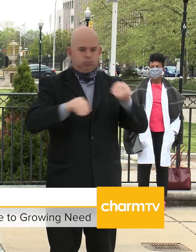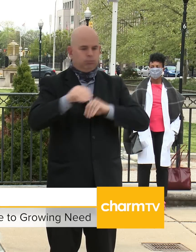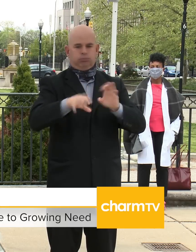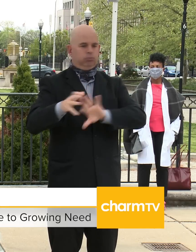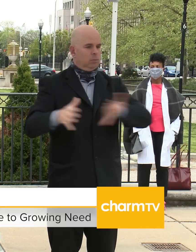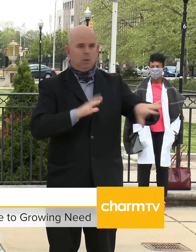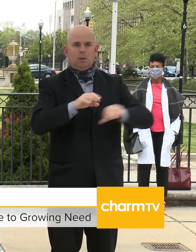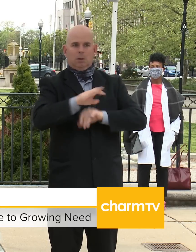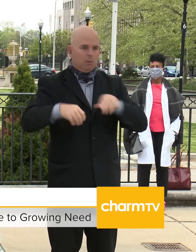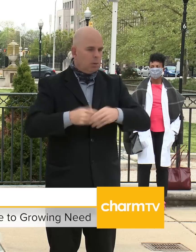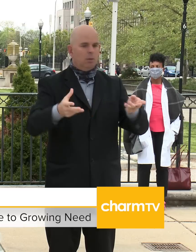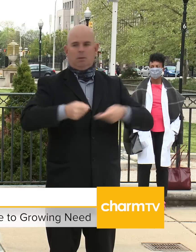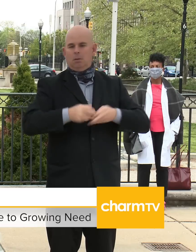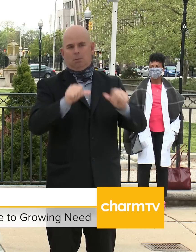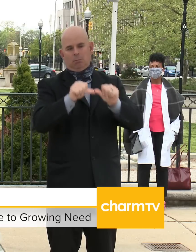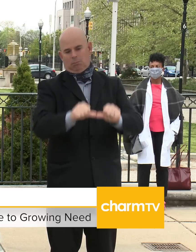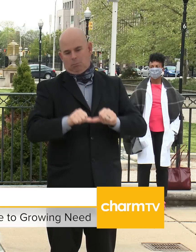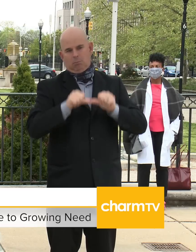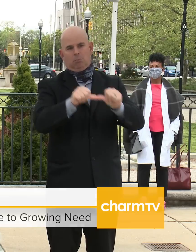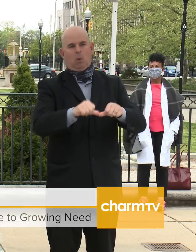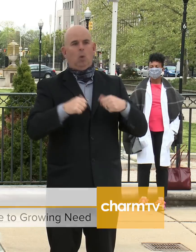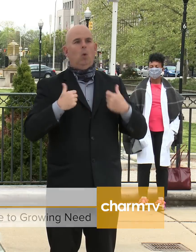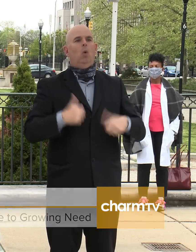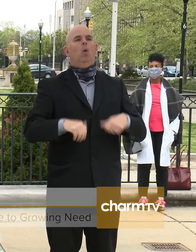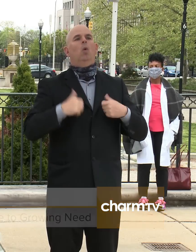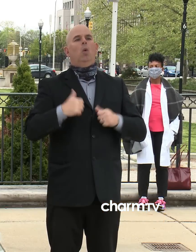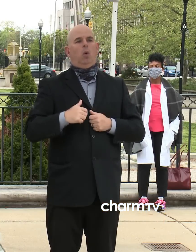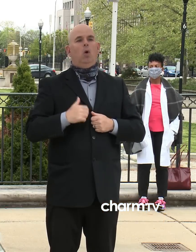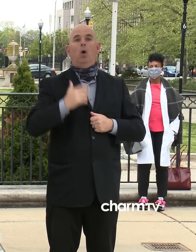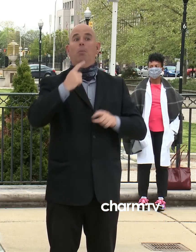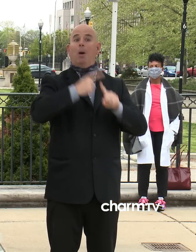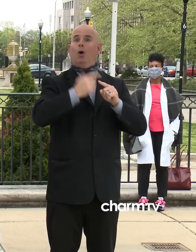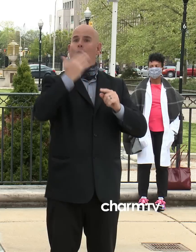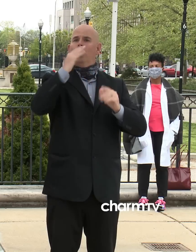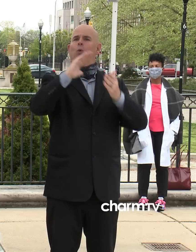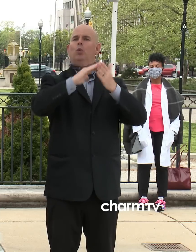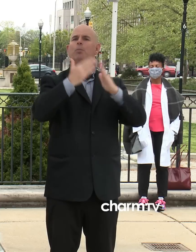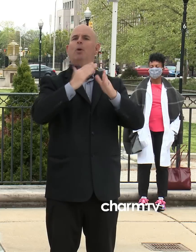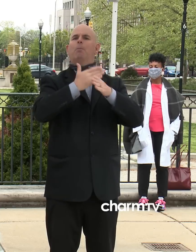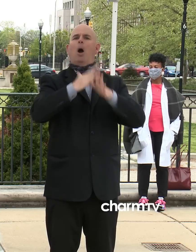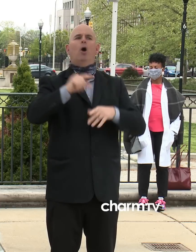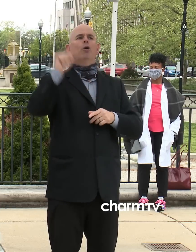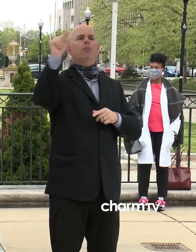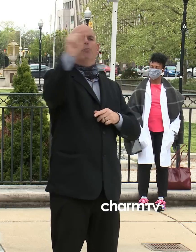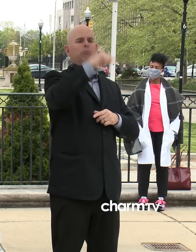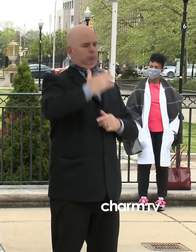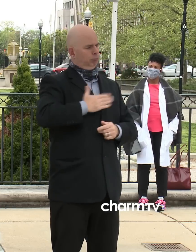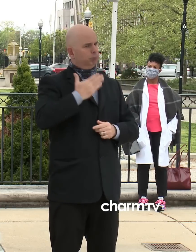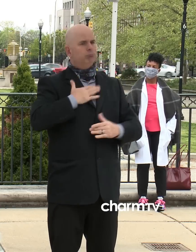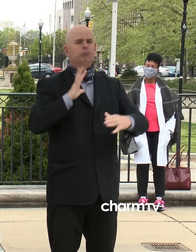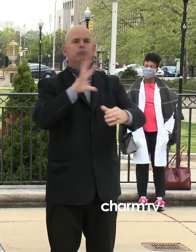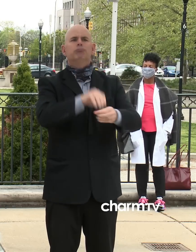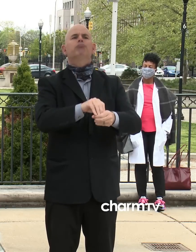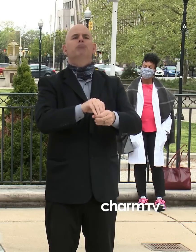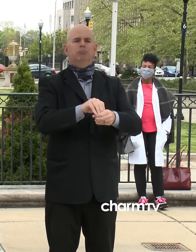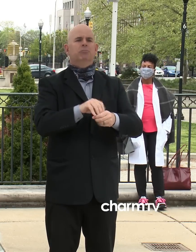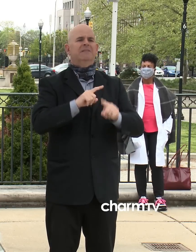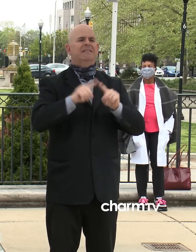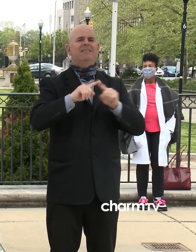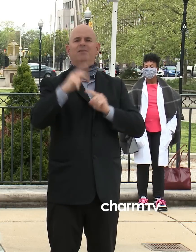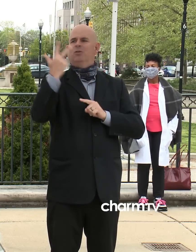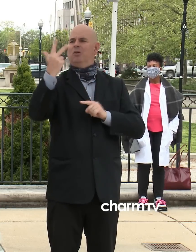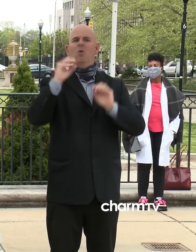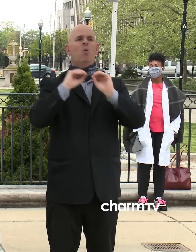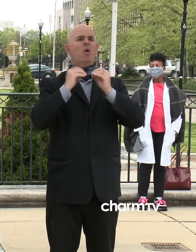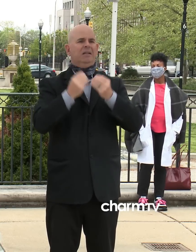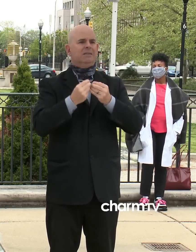There are community partners of note as well. The Miscellaneous Distillery, Move the Needle, and the Flagstone Foundation have provided us with hand